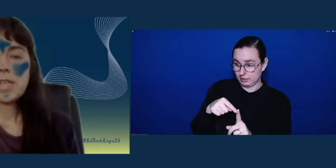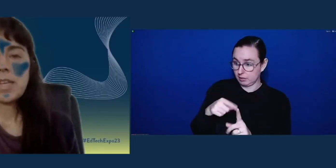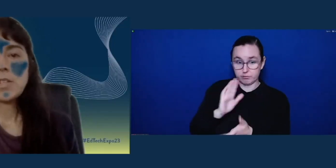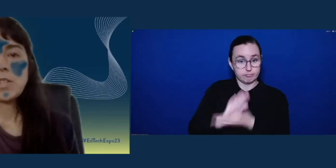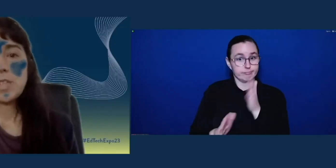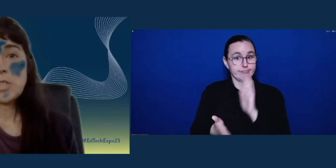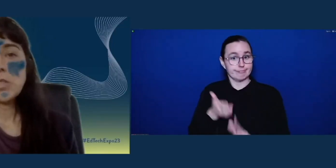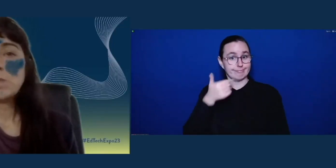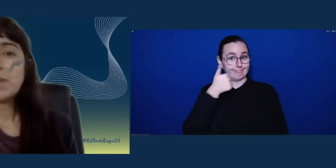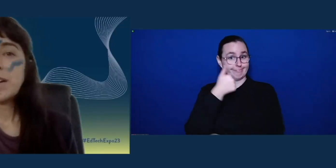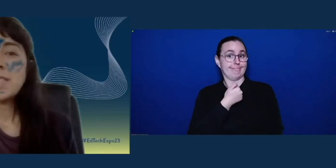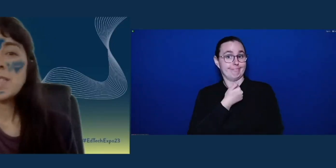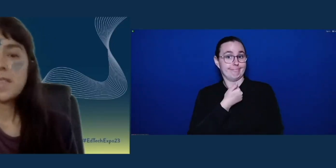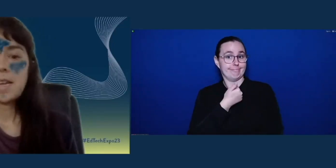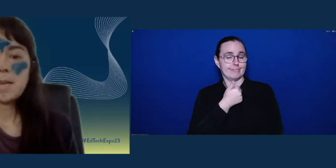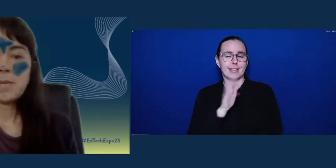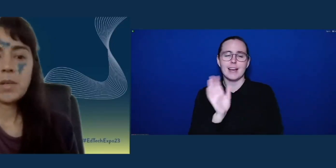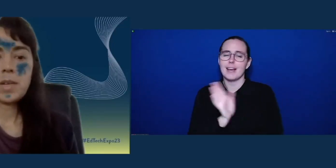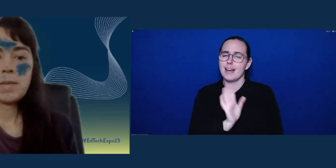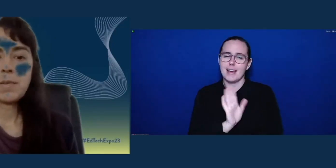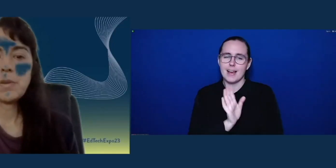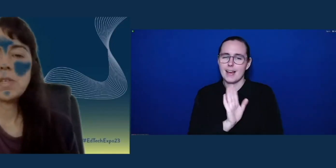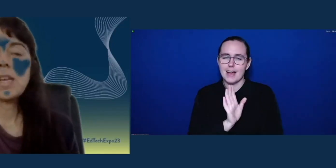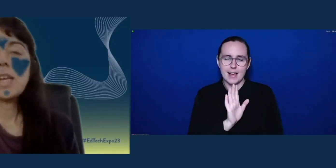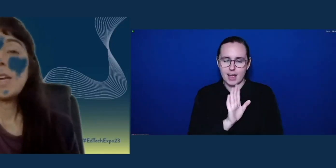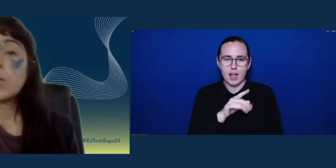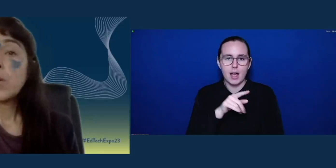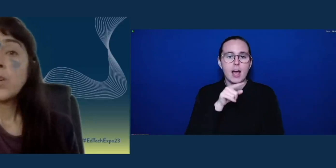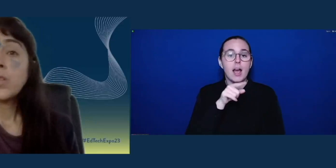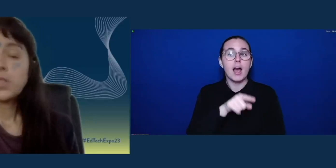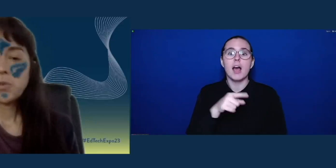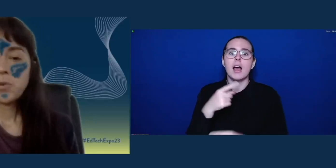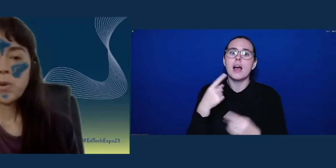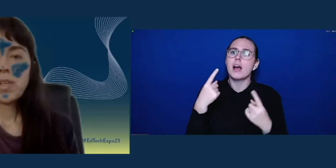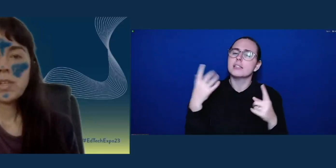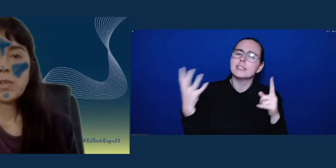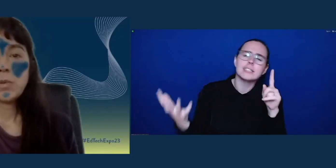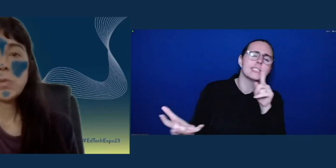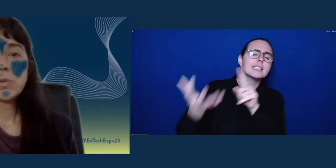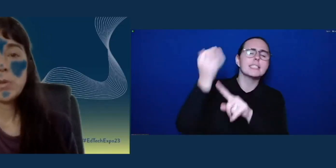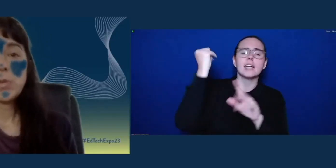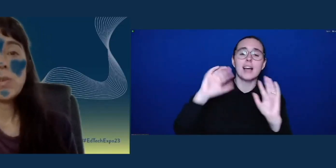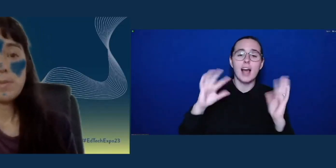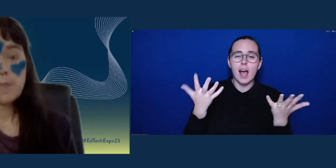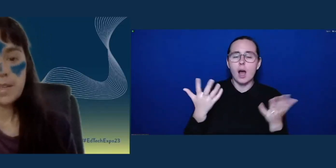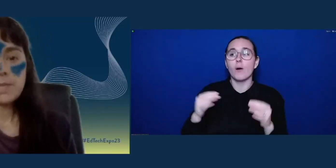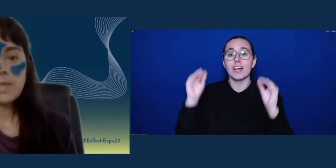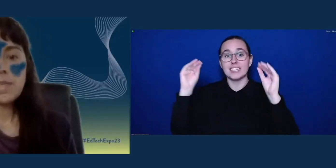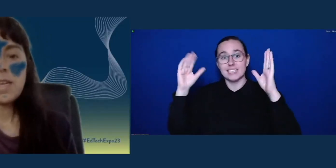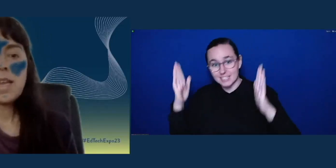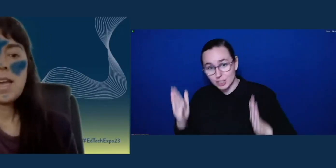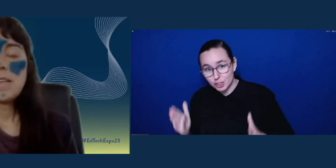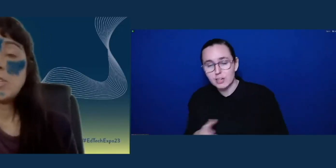interventions engage teachers, parents, and community members in order to ensure that tools were used effectively and achieved